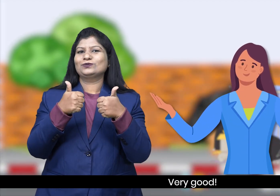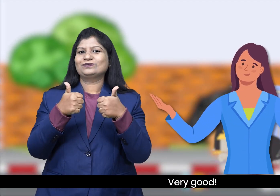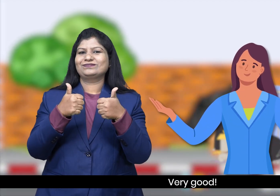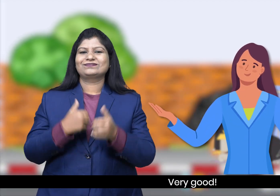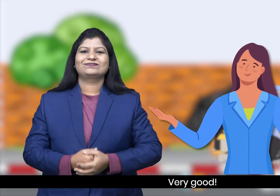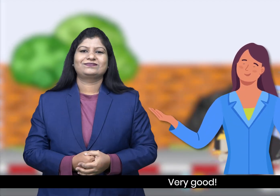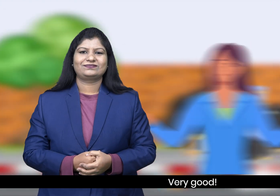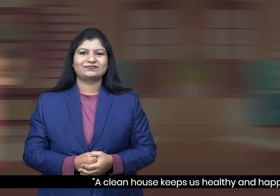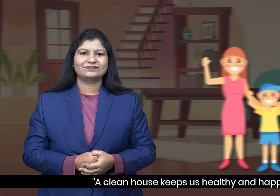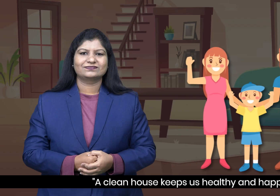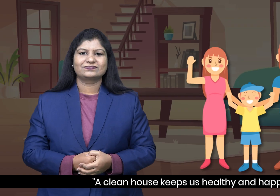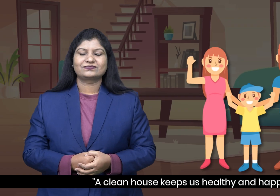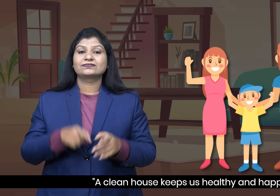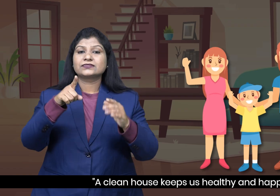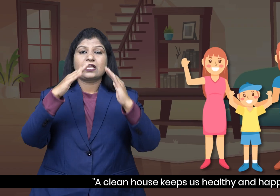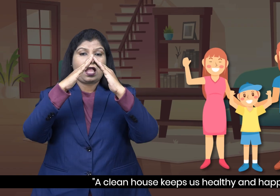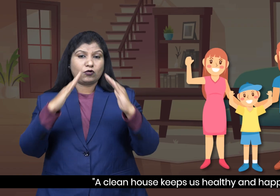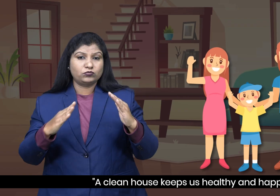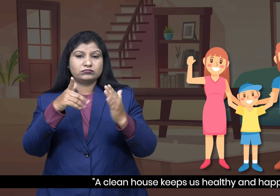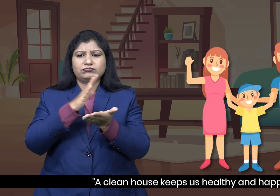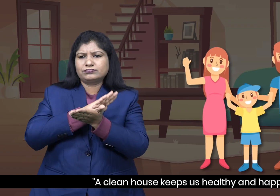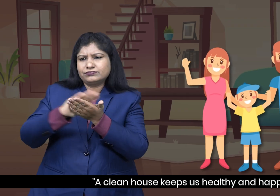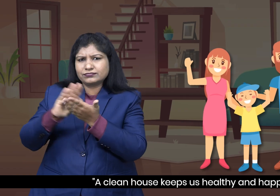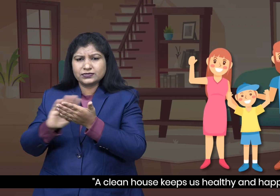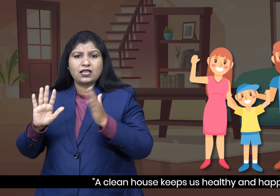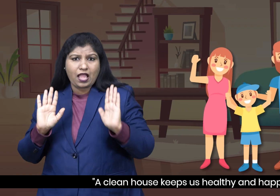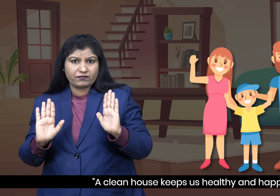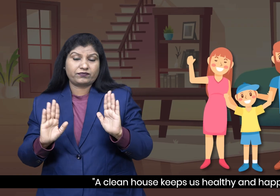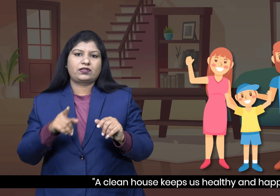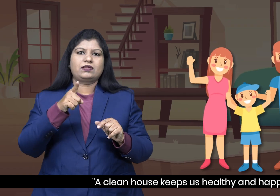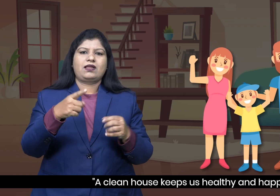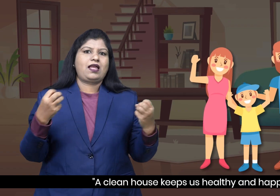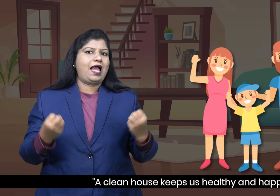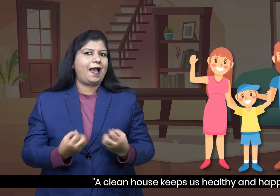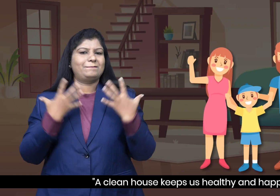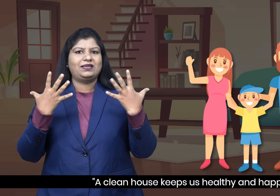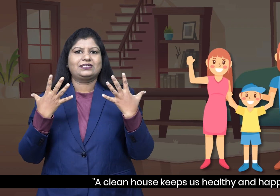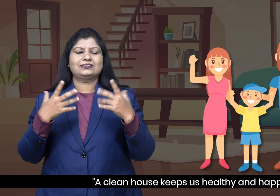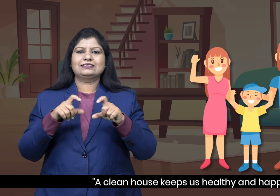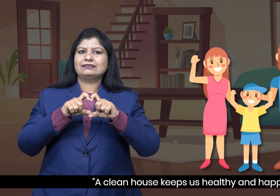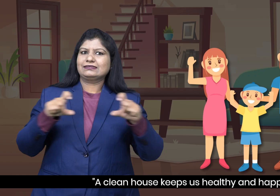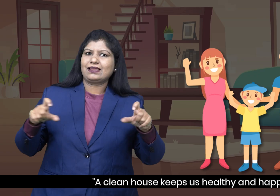Very good. A clean house keeps us healthy and happy.